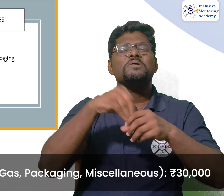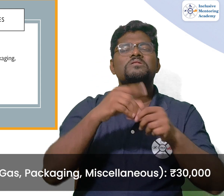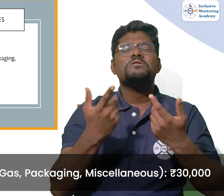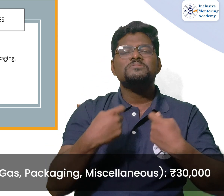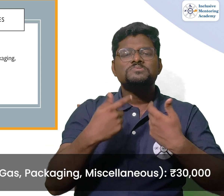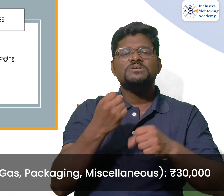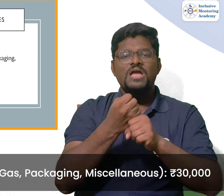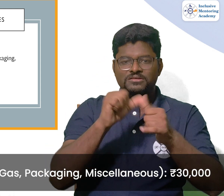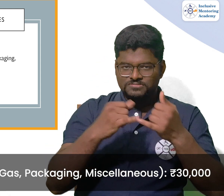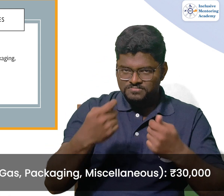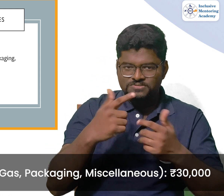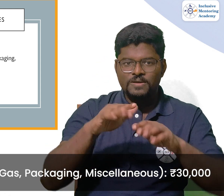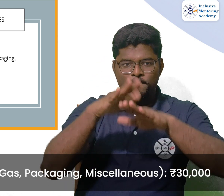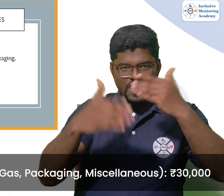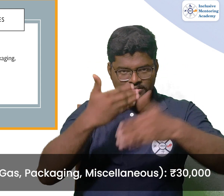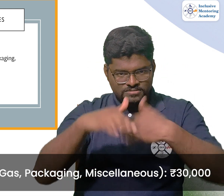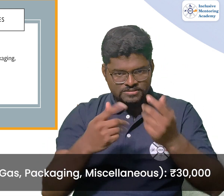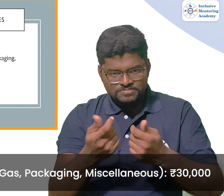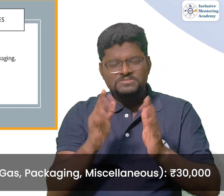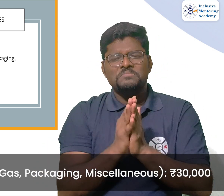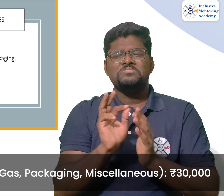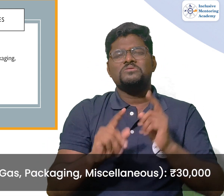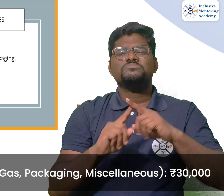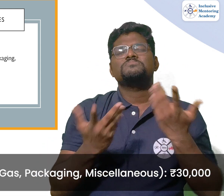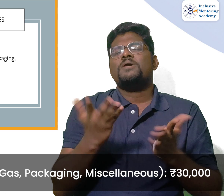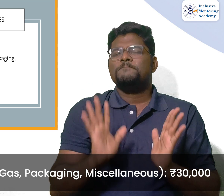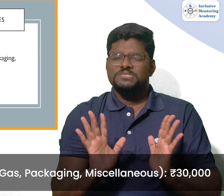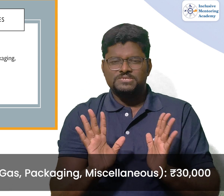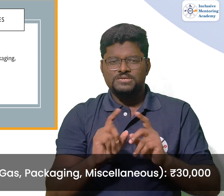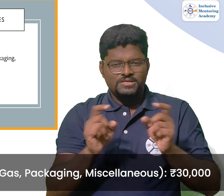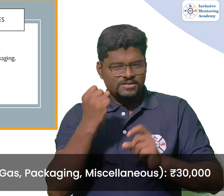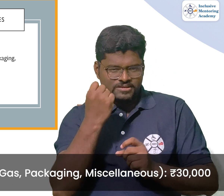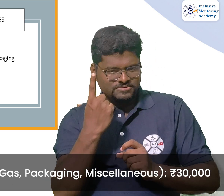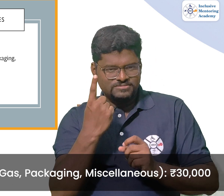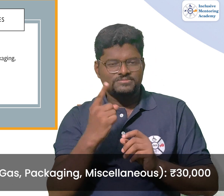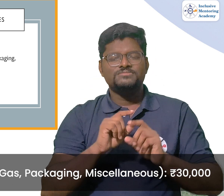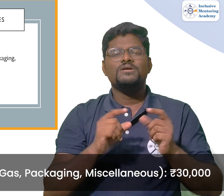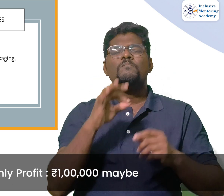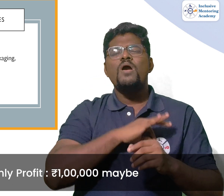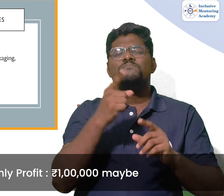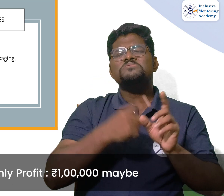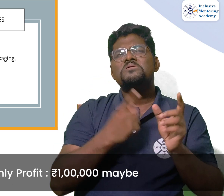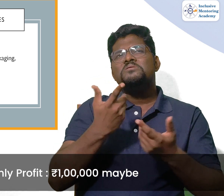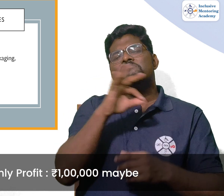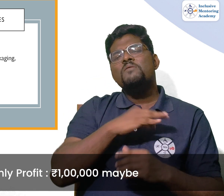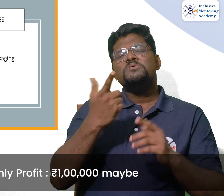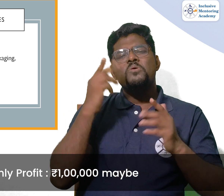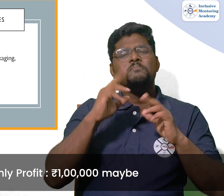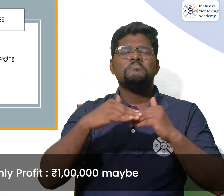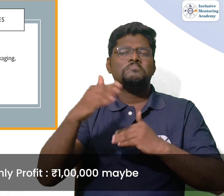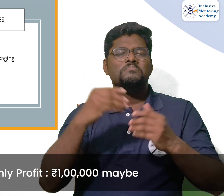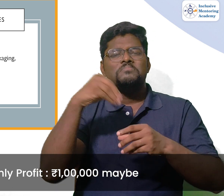Expenses, ingredients, gas, packaging, miscellaneous, 30,000 rupees. Net monthly